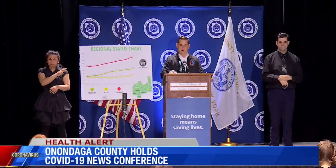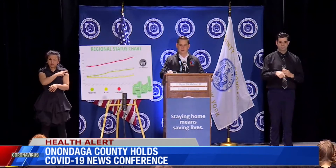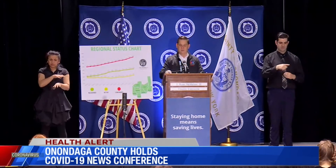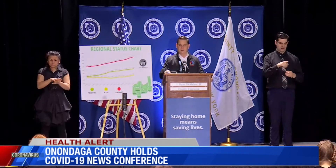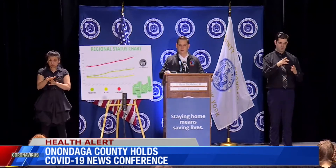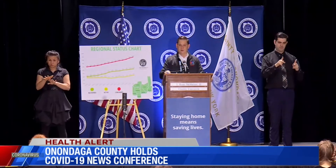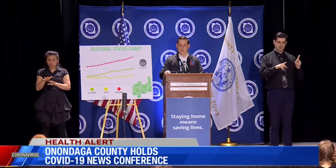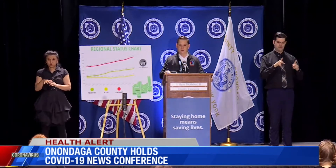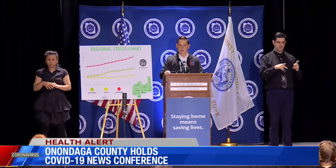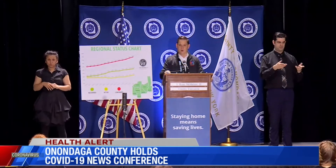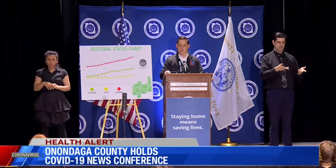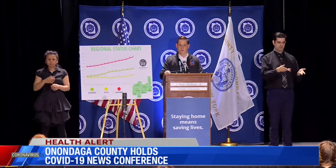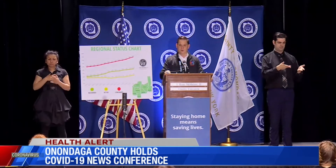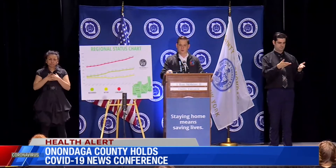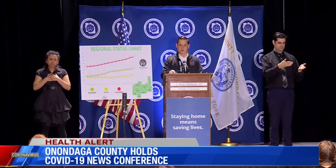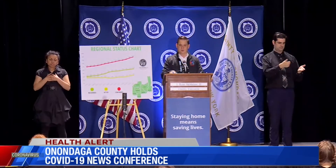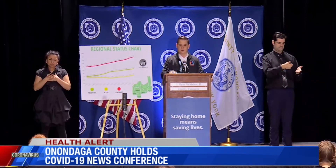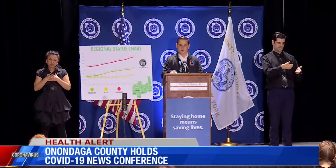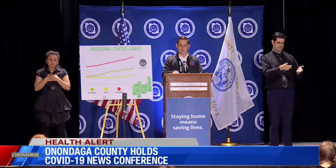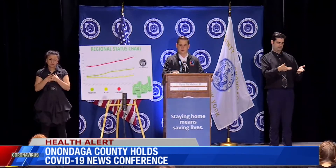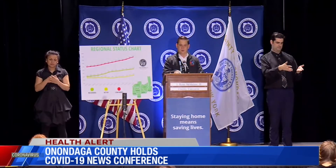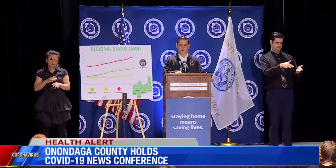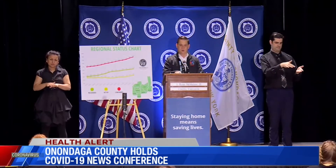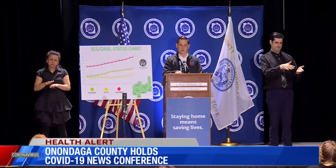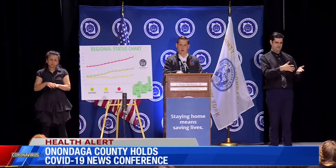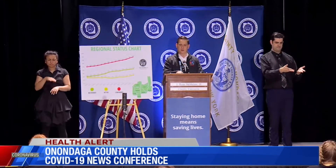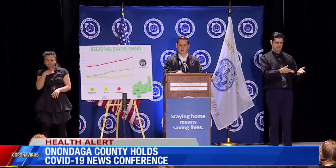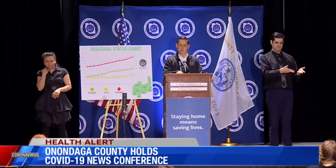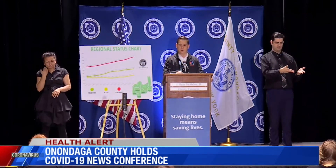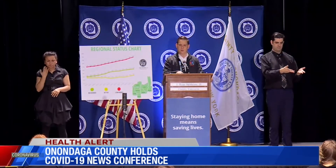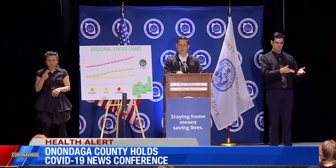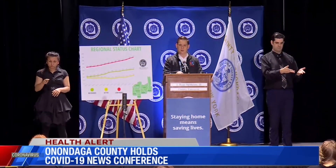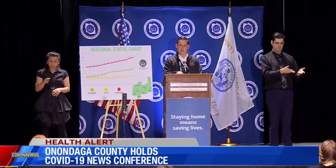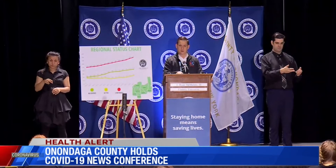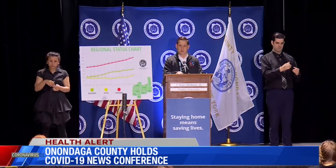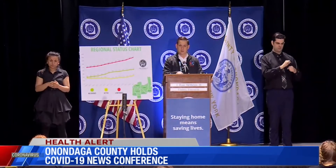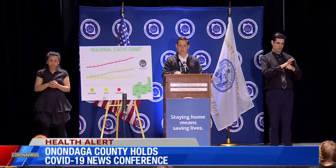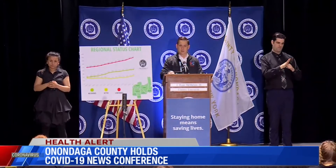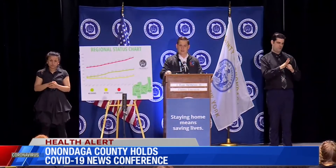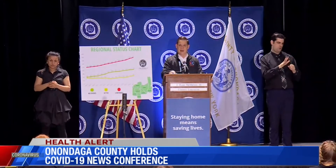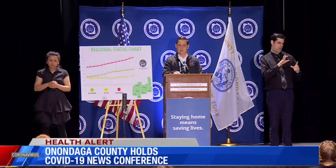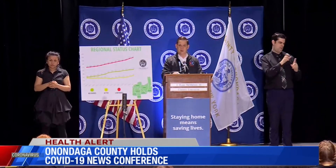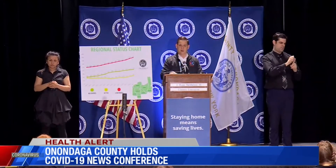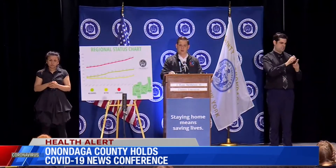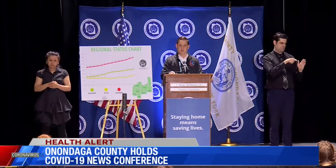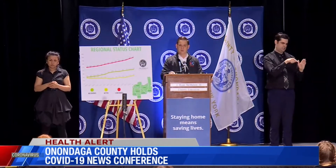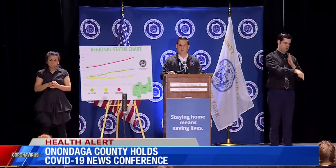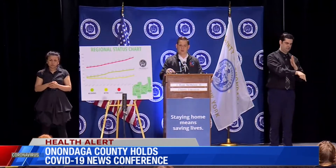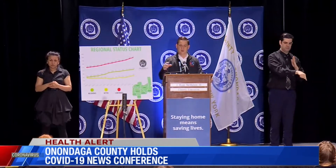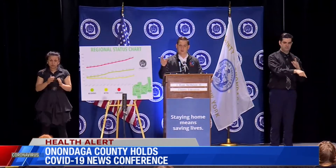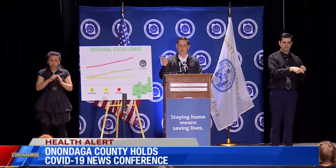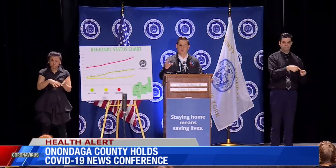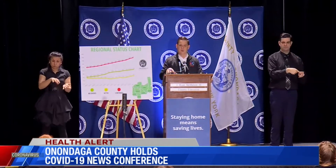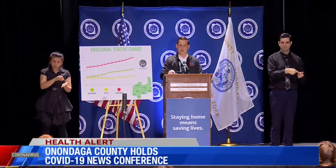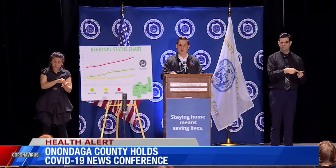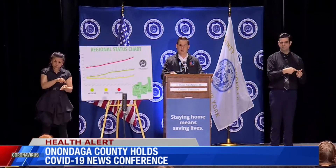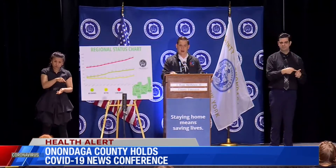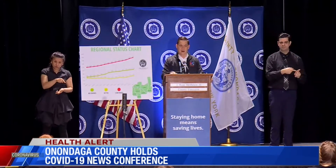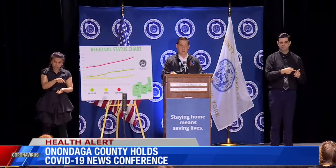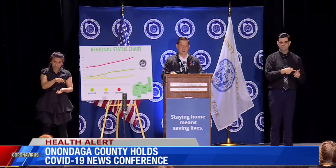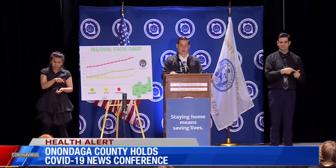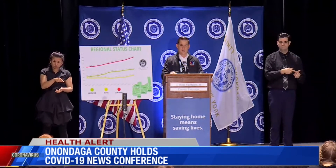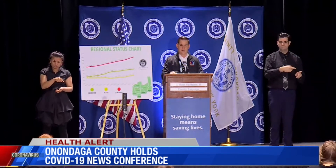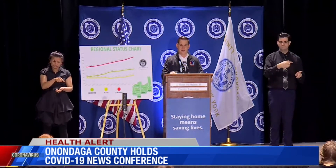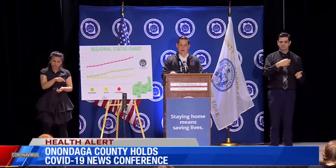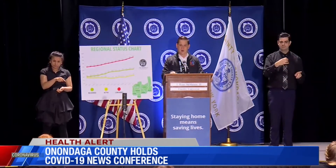we have our victims of COVID, but there's people who have lost someone recently in this time period, whether it's COVID related or